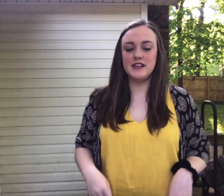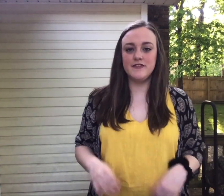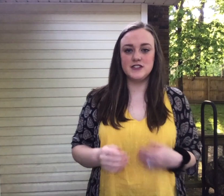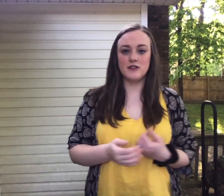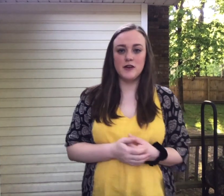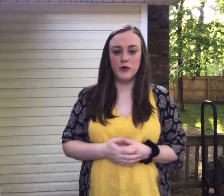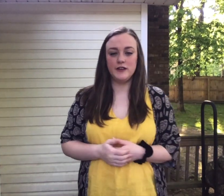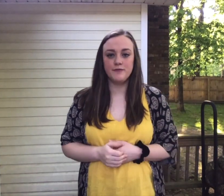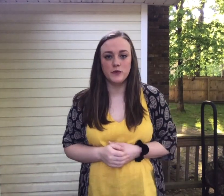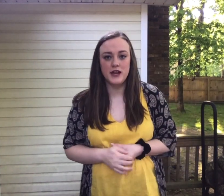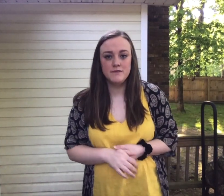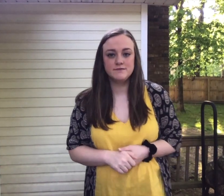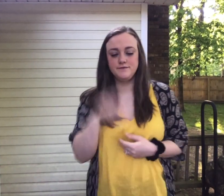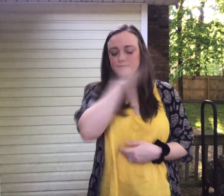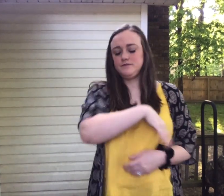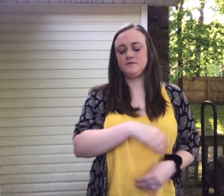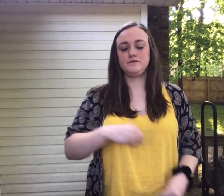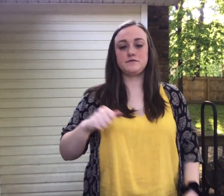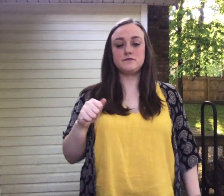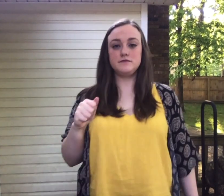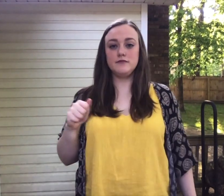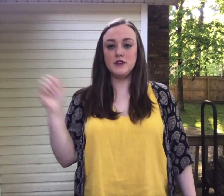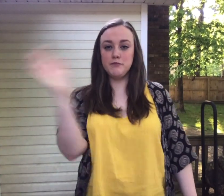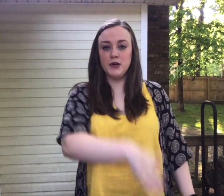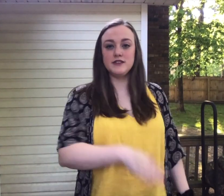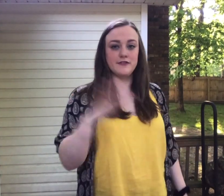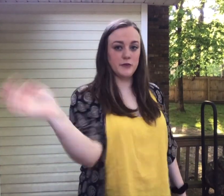it's the right one, okay? Bugs everywhere.